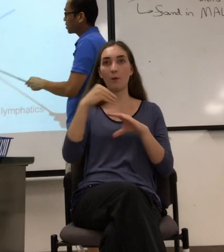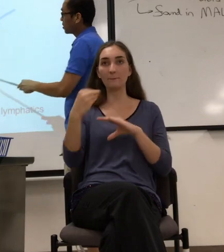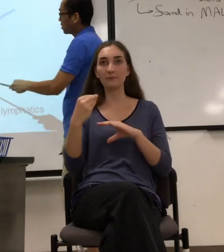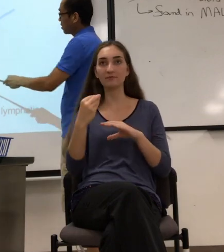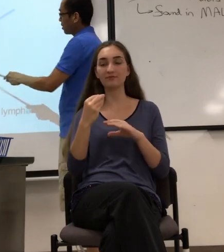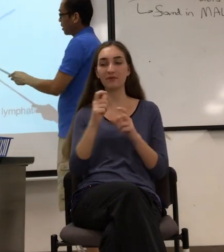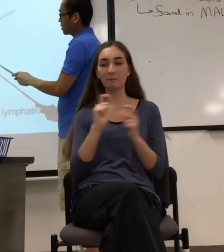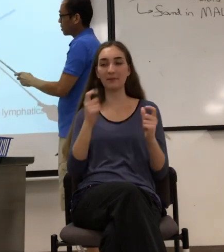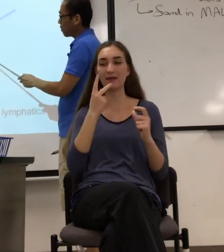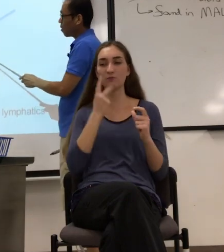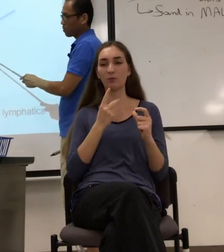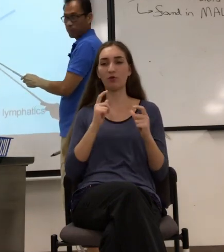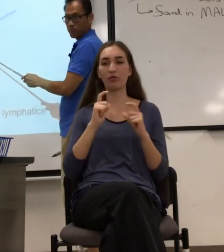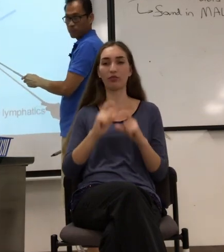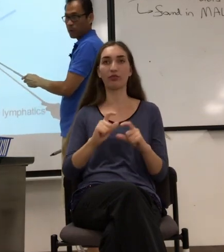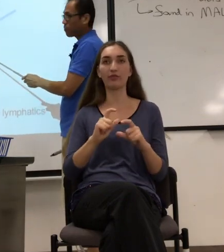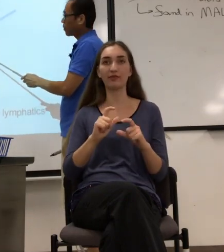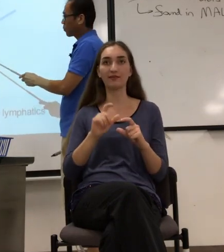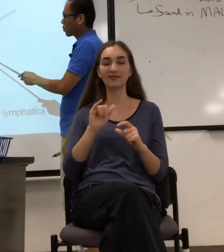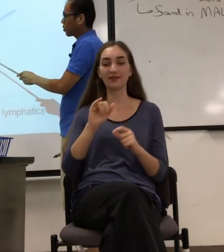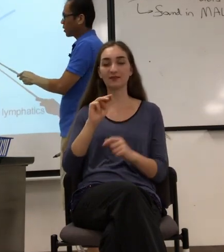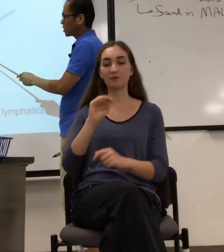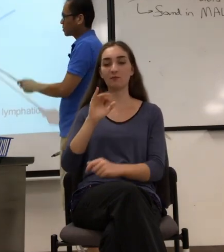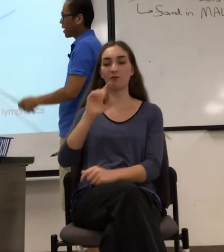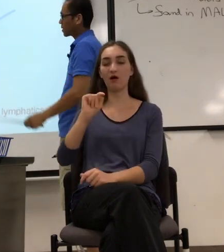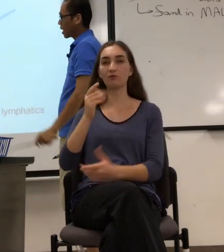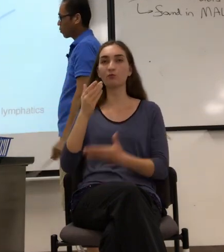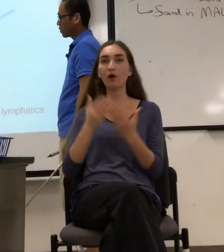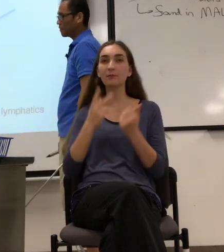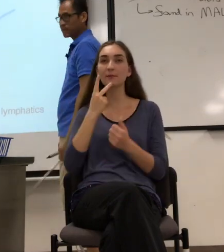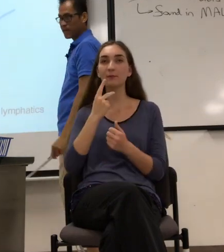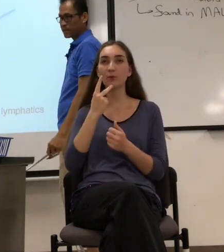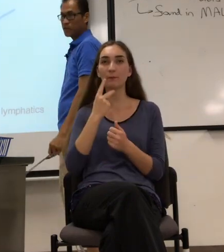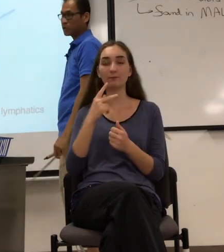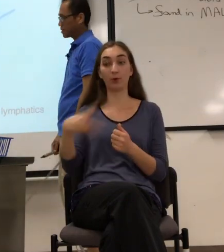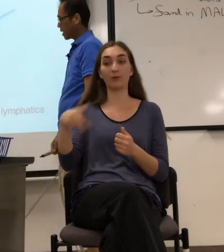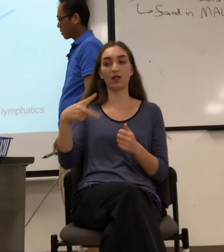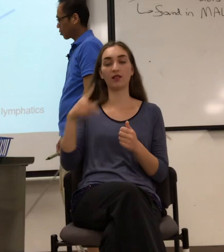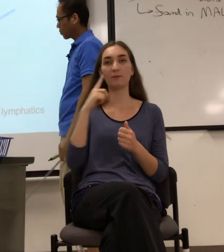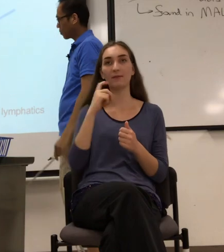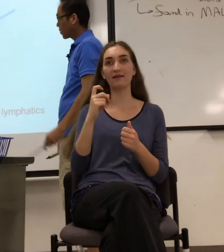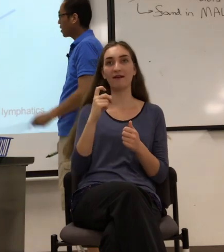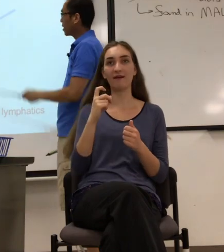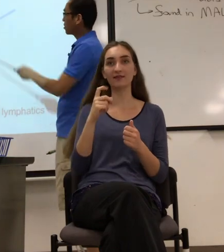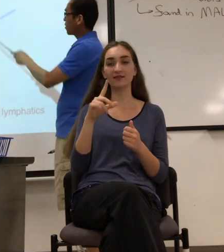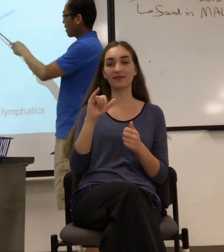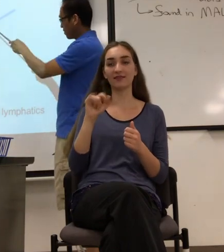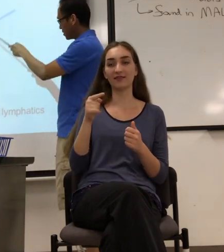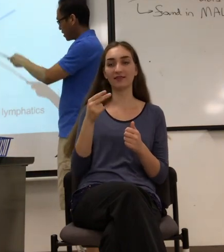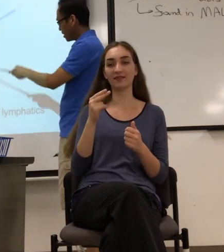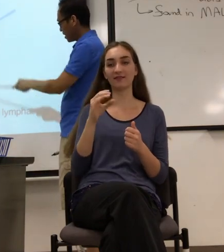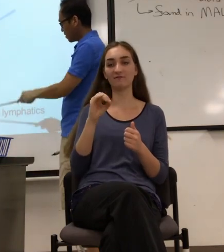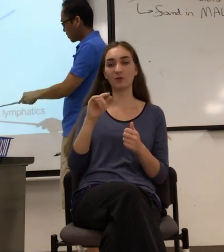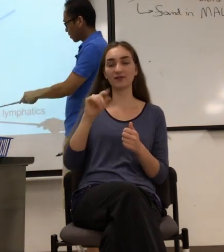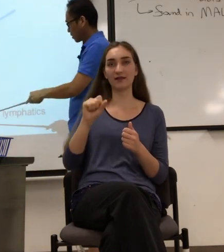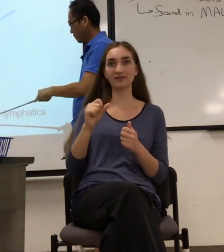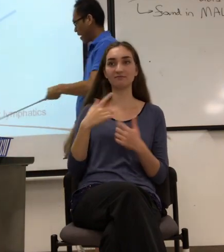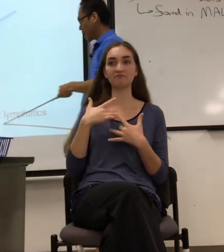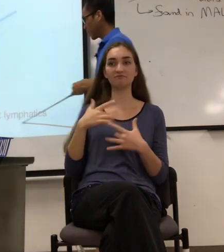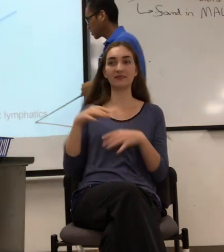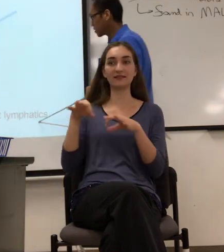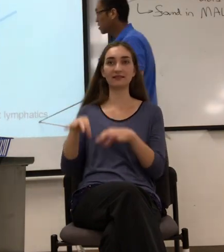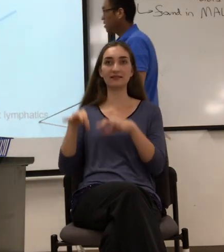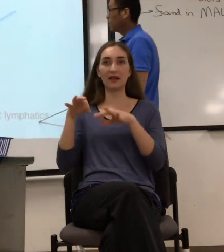splotch is the MALT. Probably purple because it's packed out with lymphocytes. They usually stay in purple. So you have these